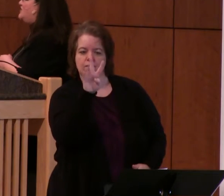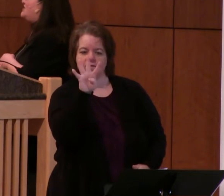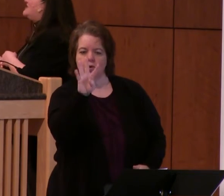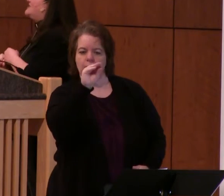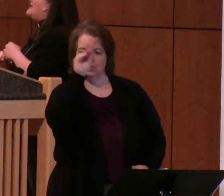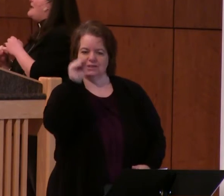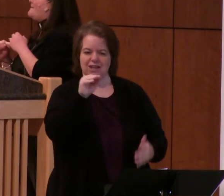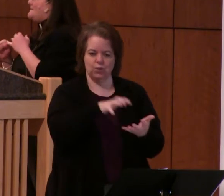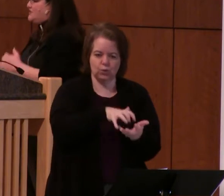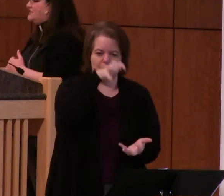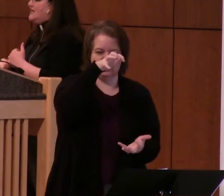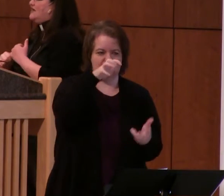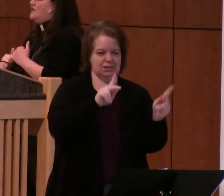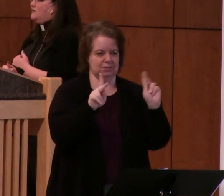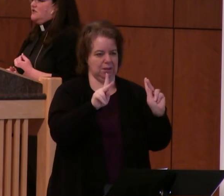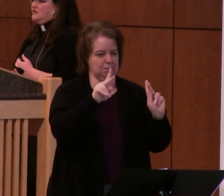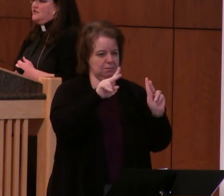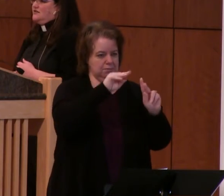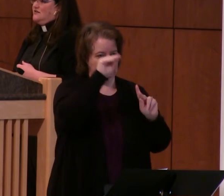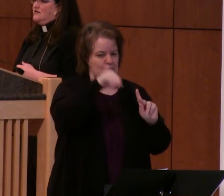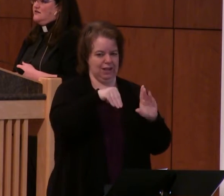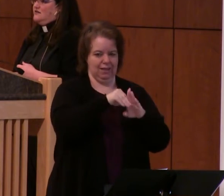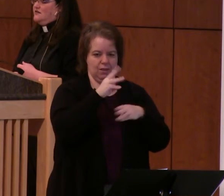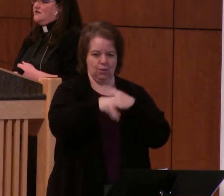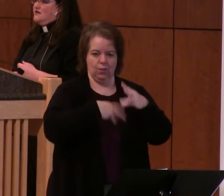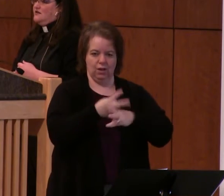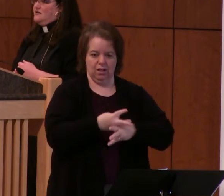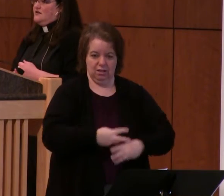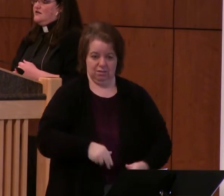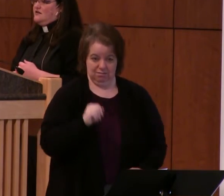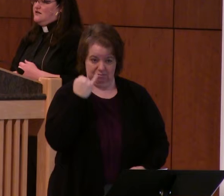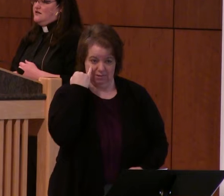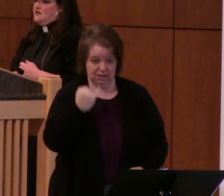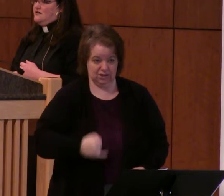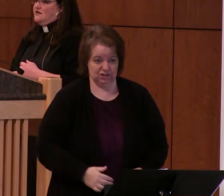1.24% richest person in the world.